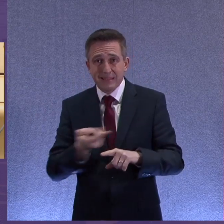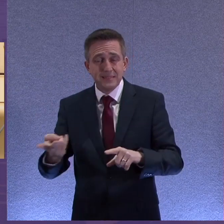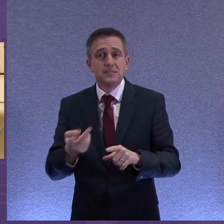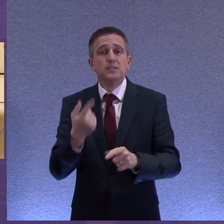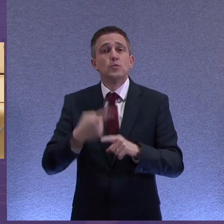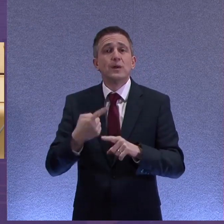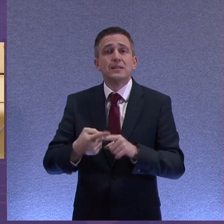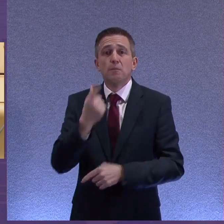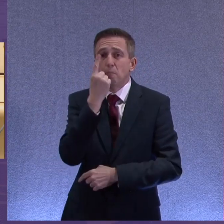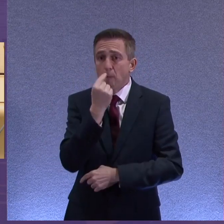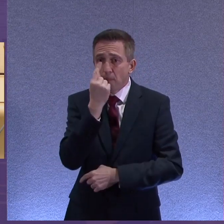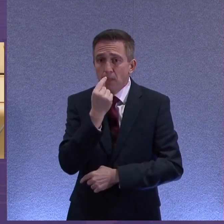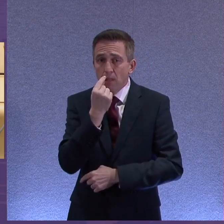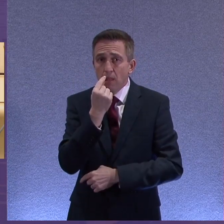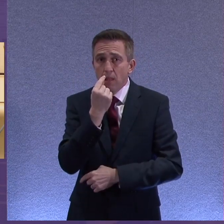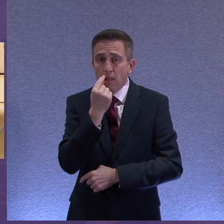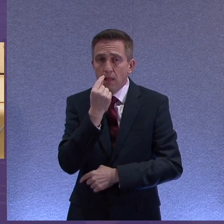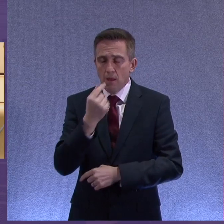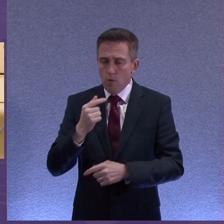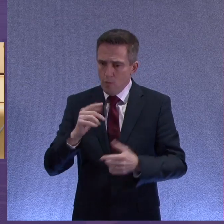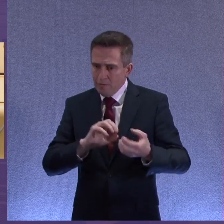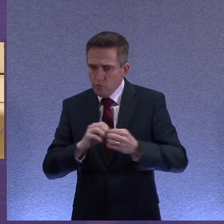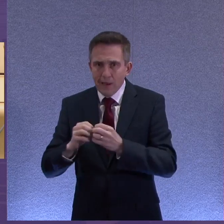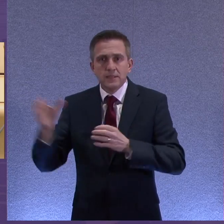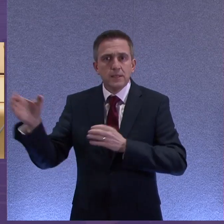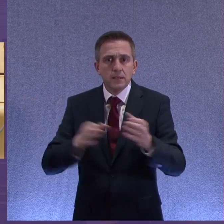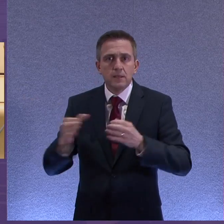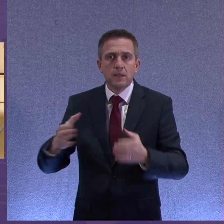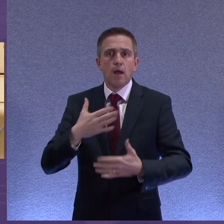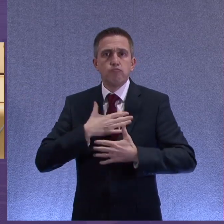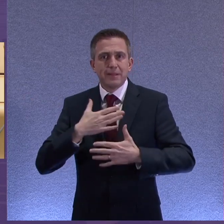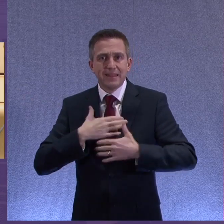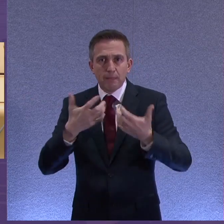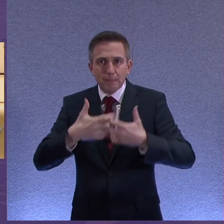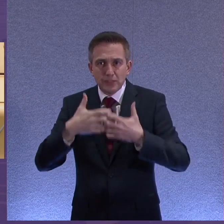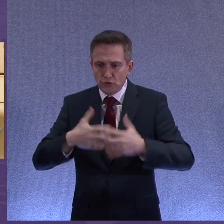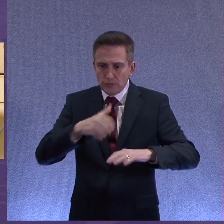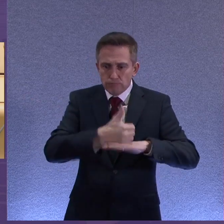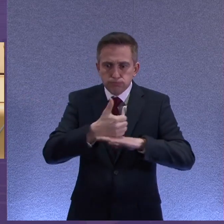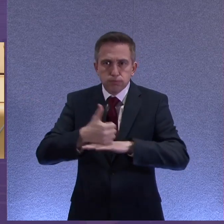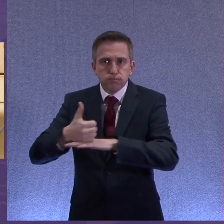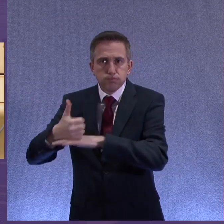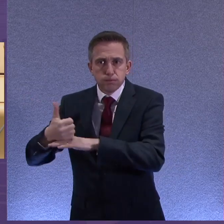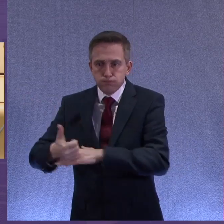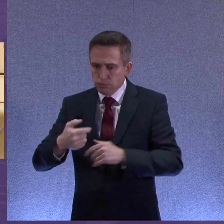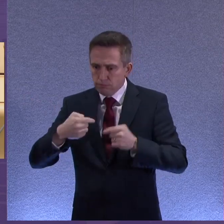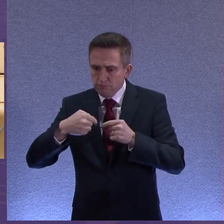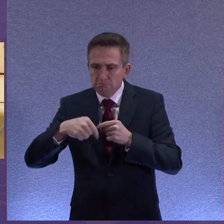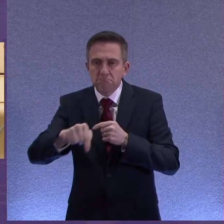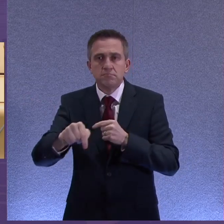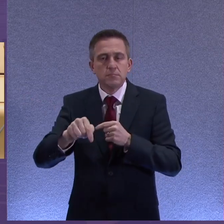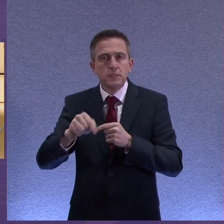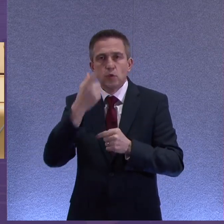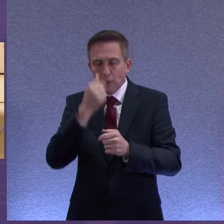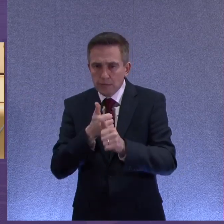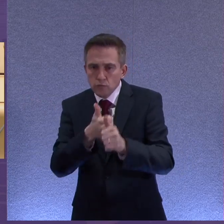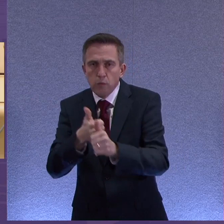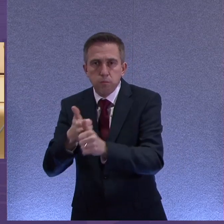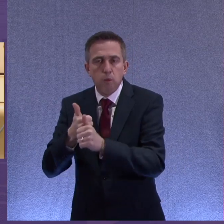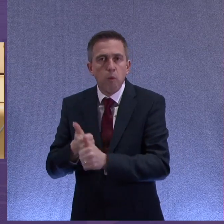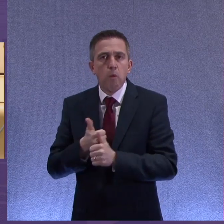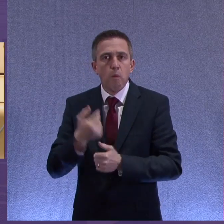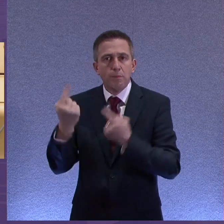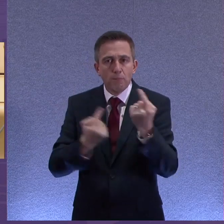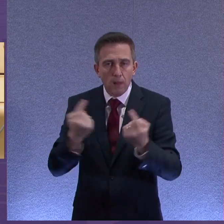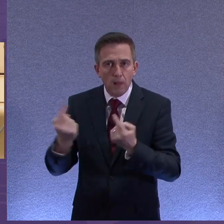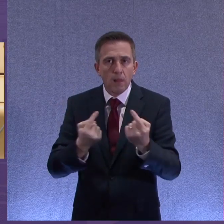can. A pipeline of ventilators is slated to come to Scotland over the coming weeks to enable this increase, and we are